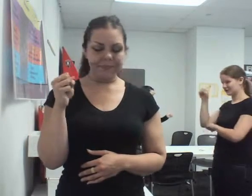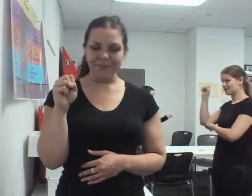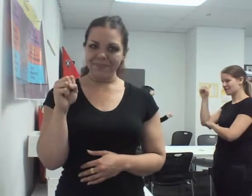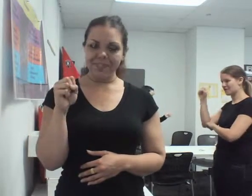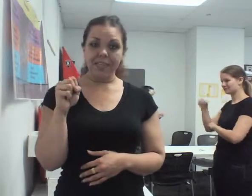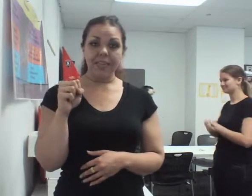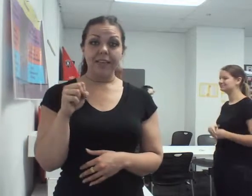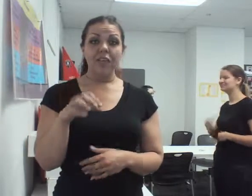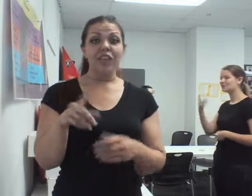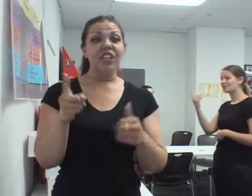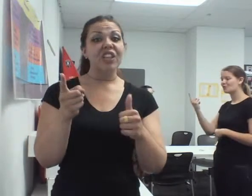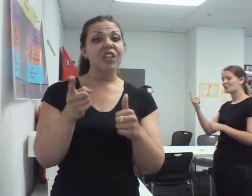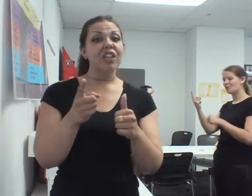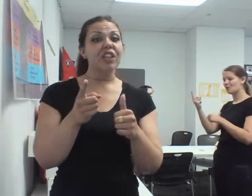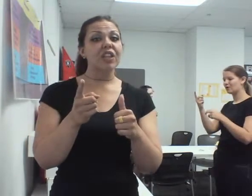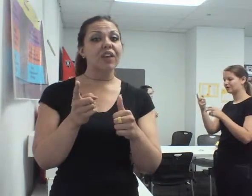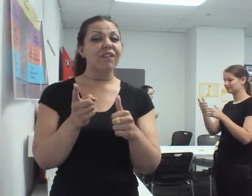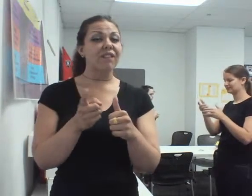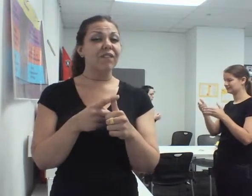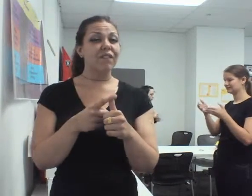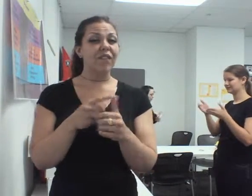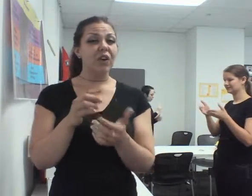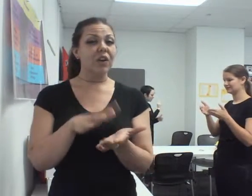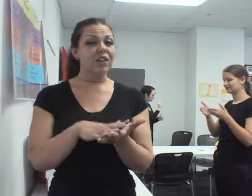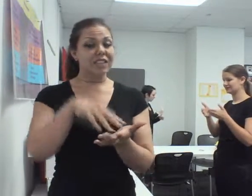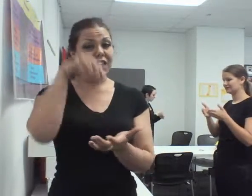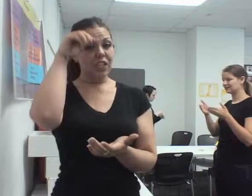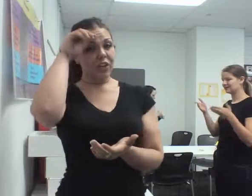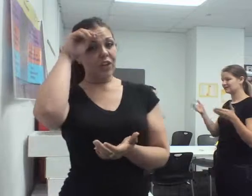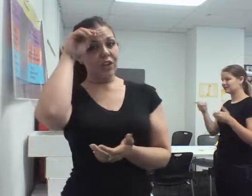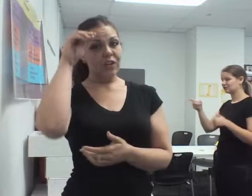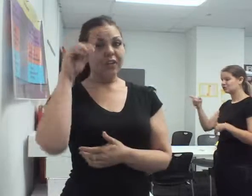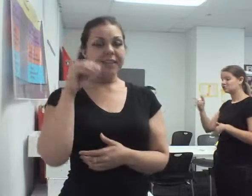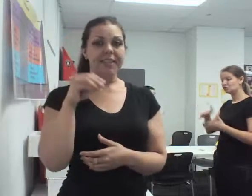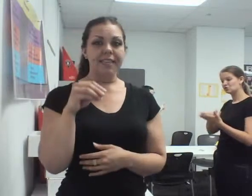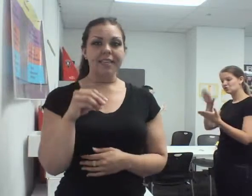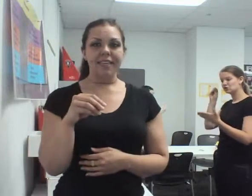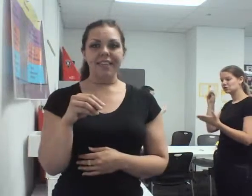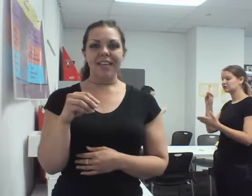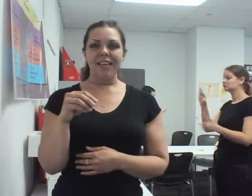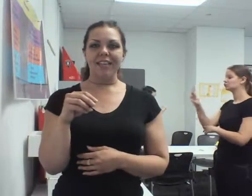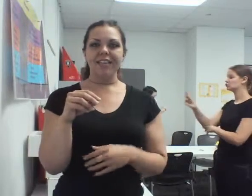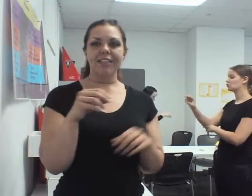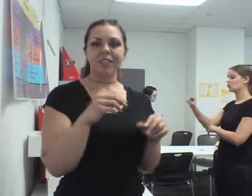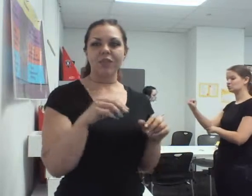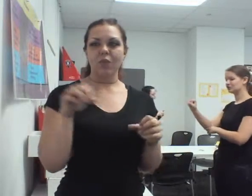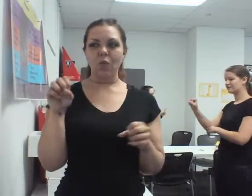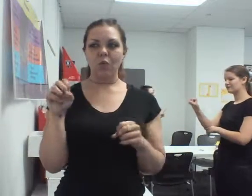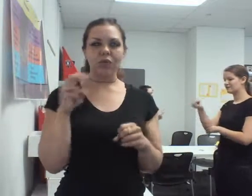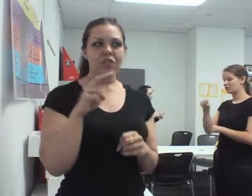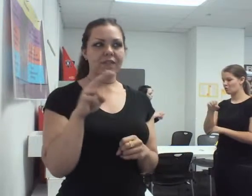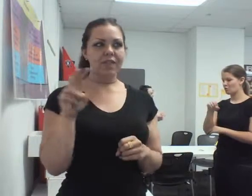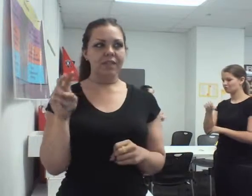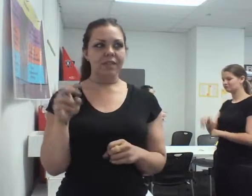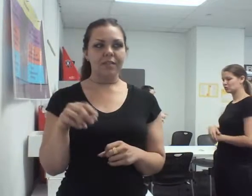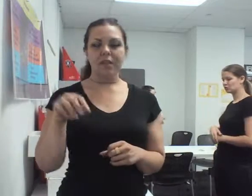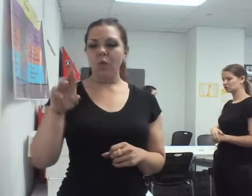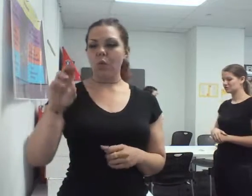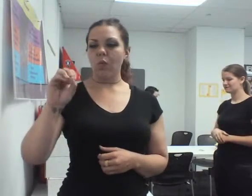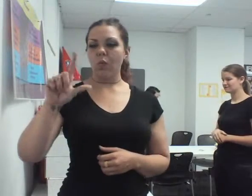learn in ASL is role shifting, right? We love to role shift because it's so clear. And it's so easy to do. When you got